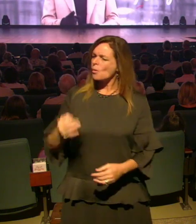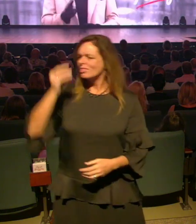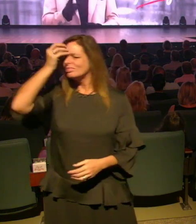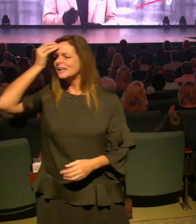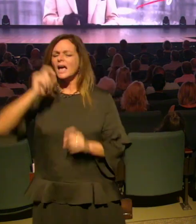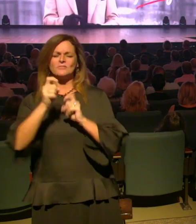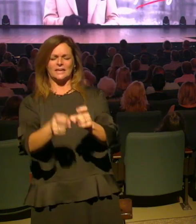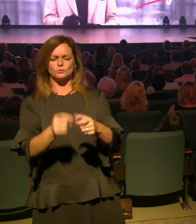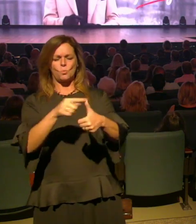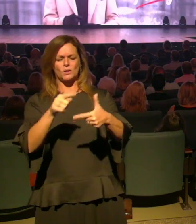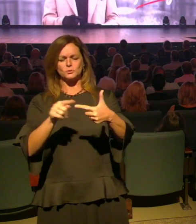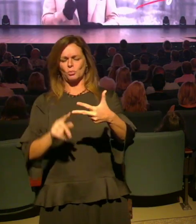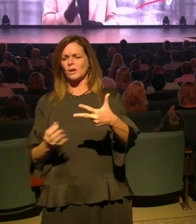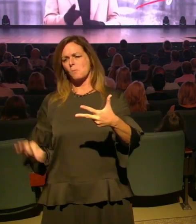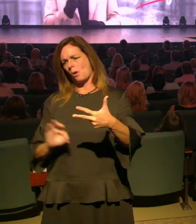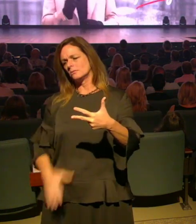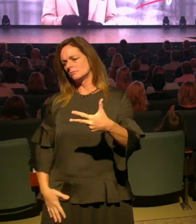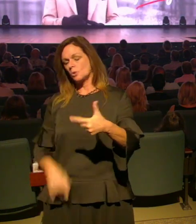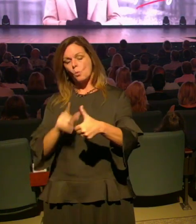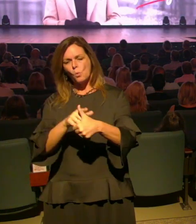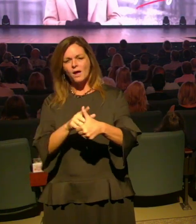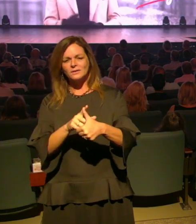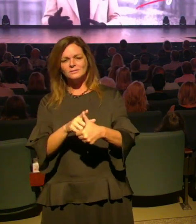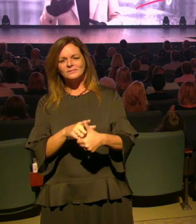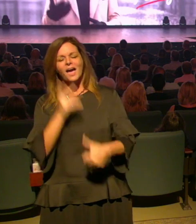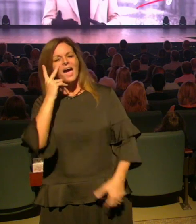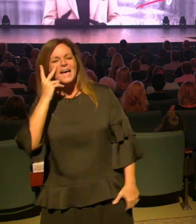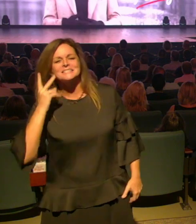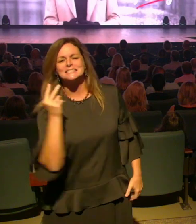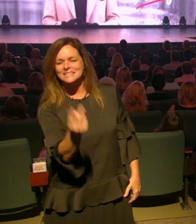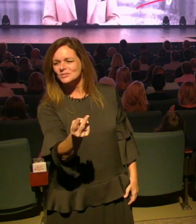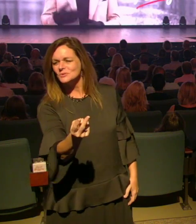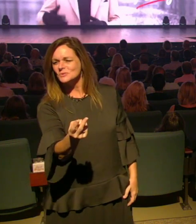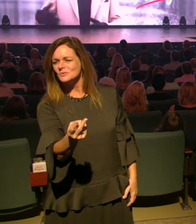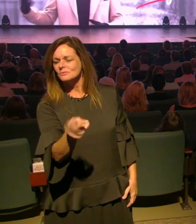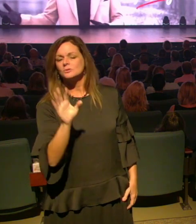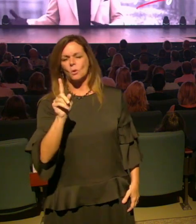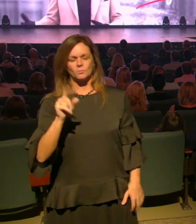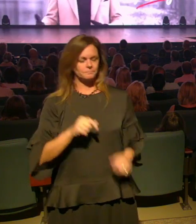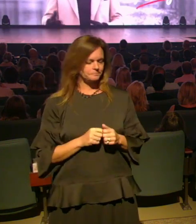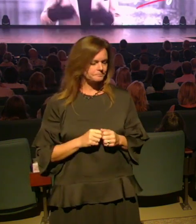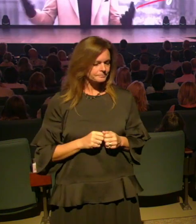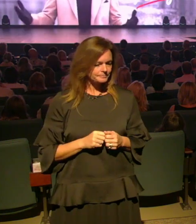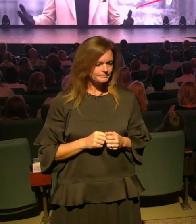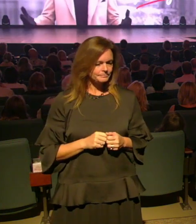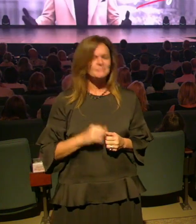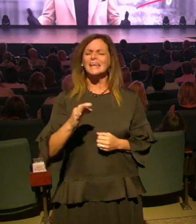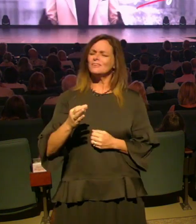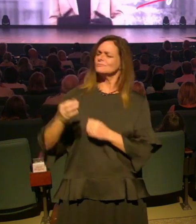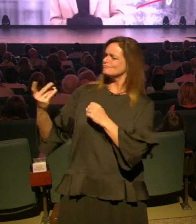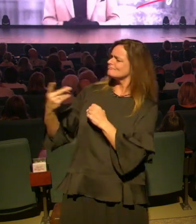say, I see you. When someone remembers some random comment you made about something you liked and they track it